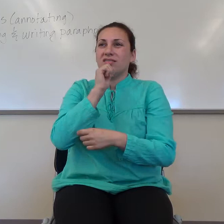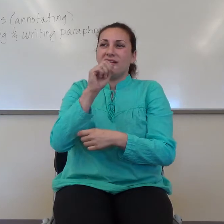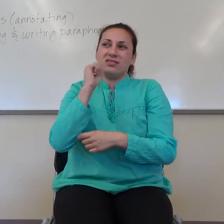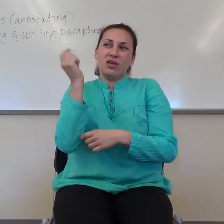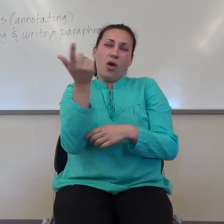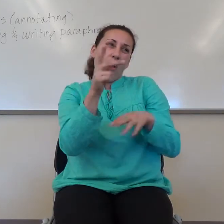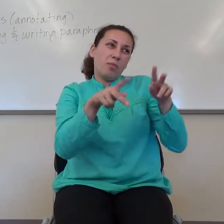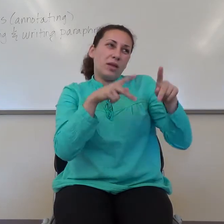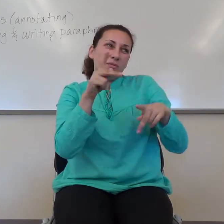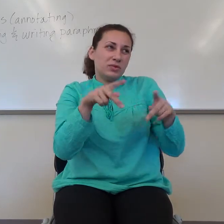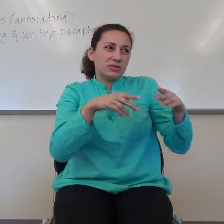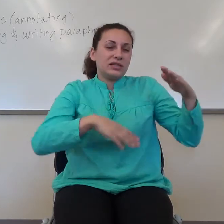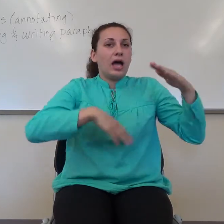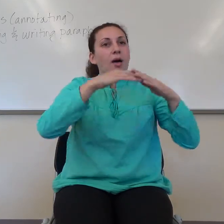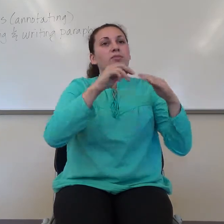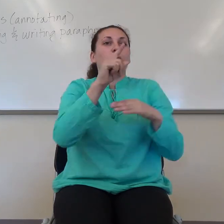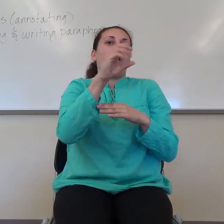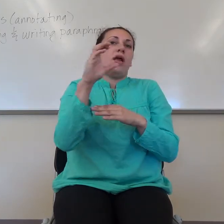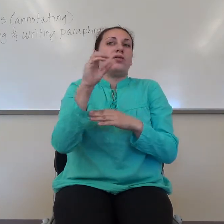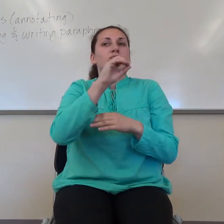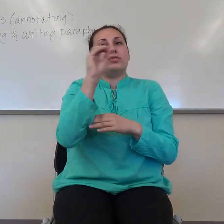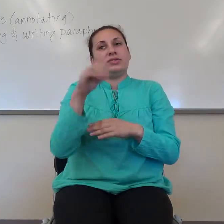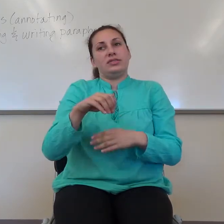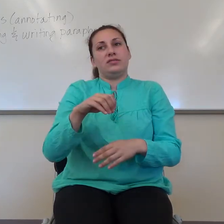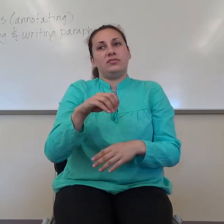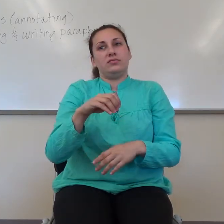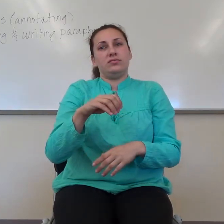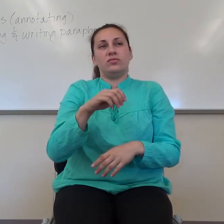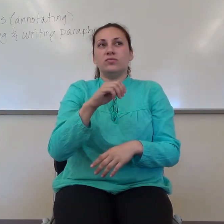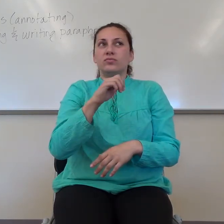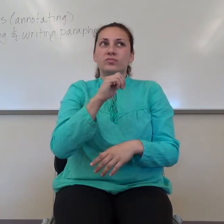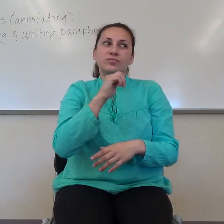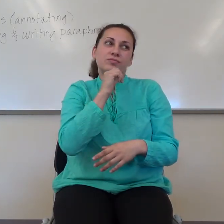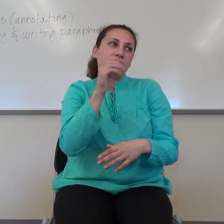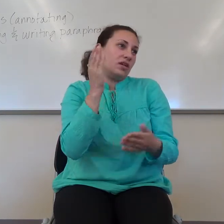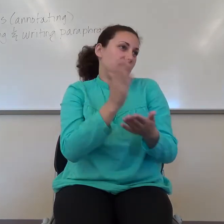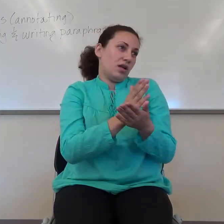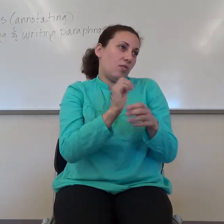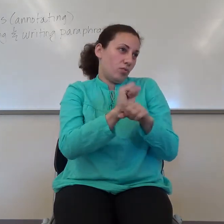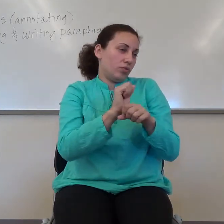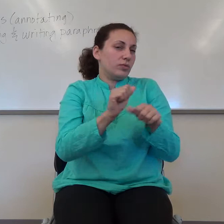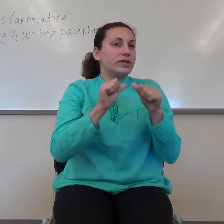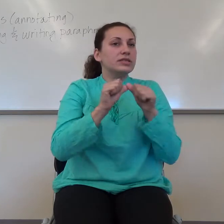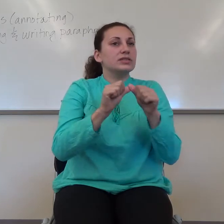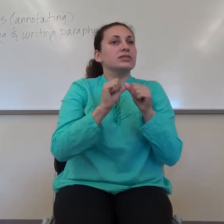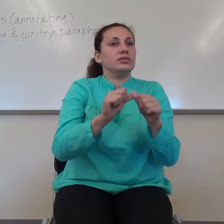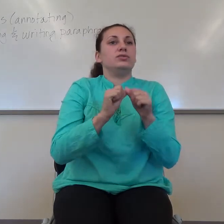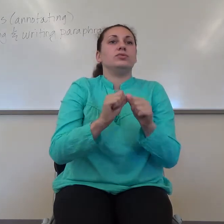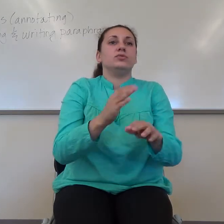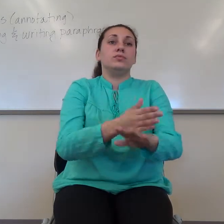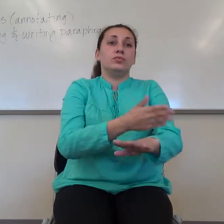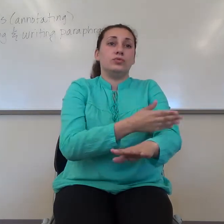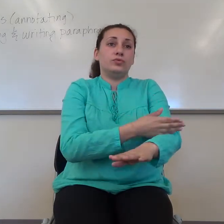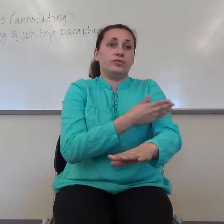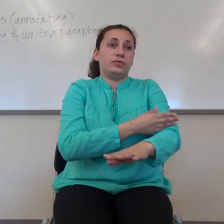100% on this, and we're not going to stop working on it. We're going to continue to do these